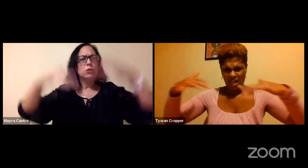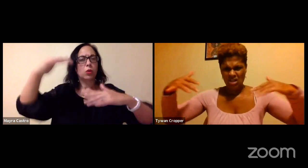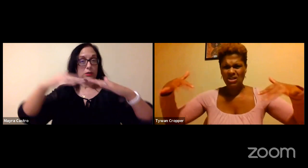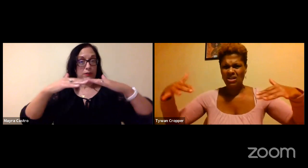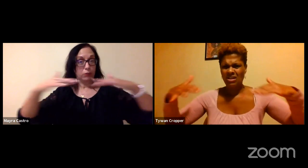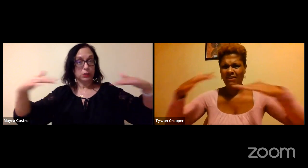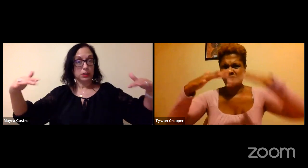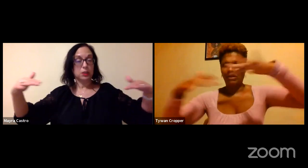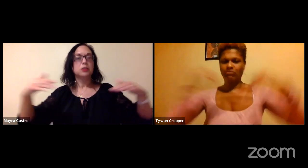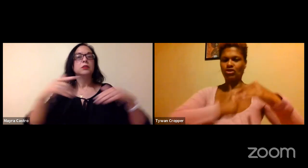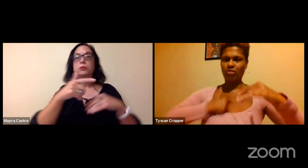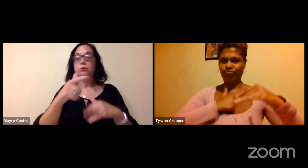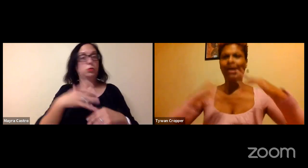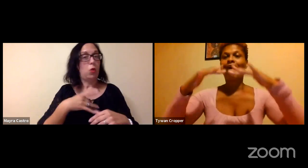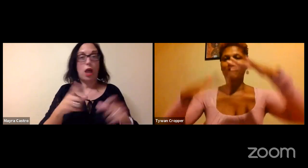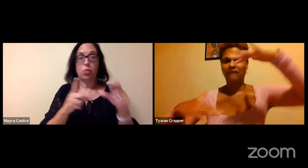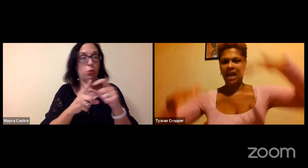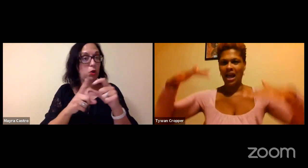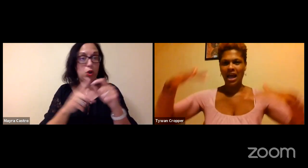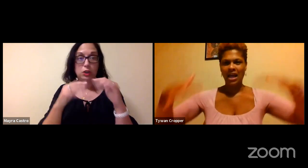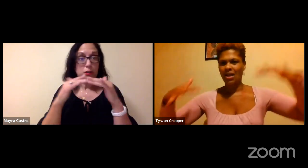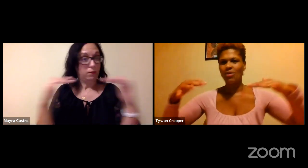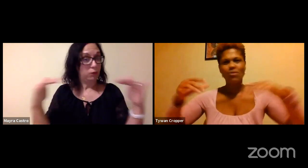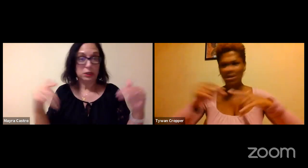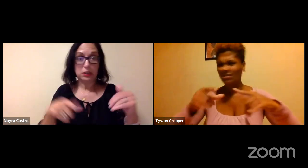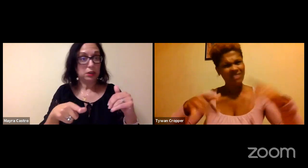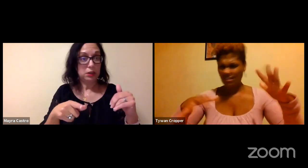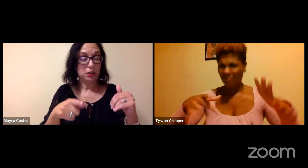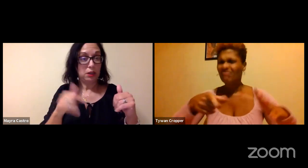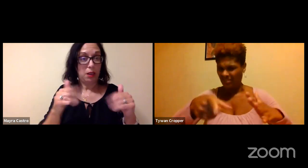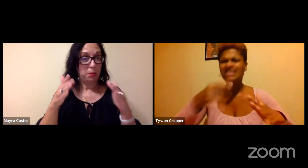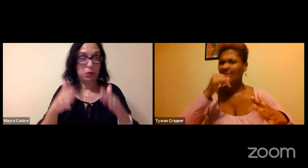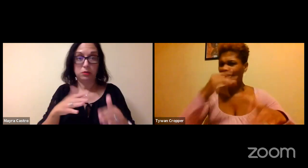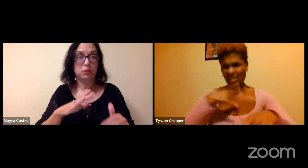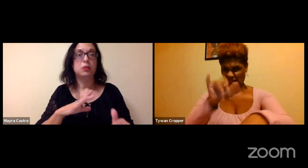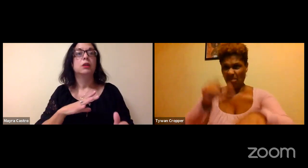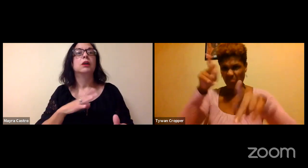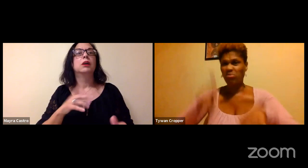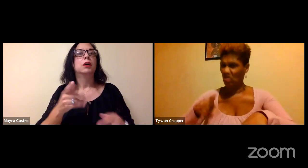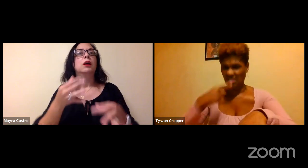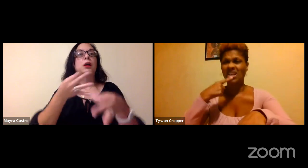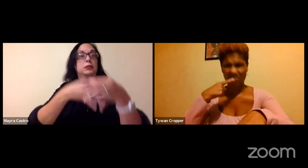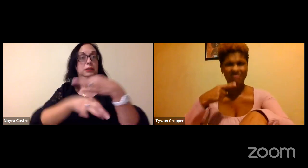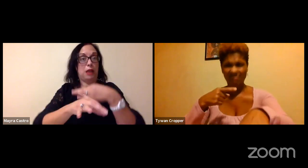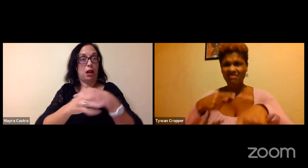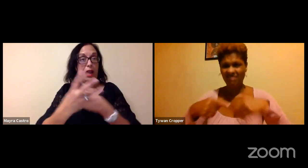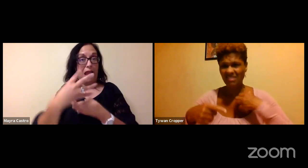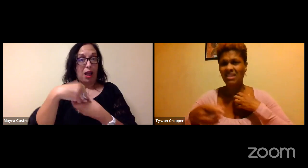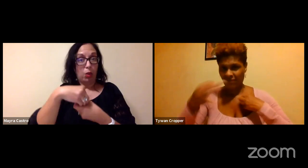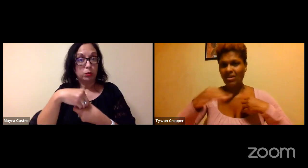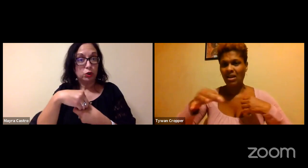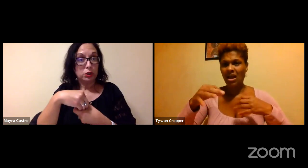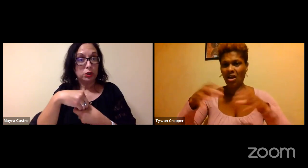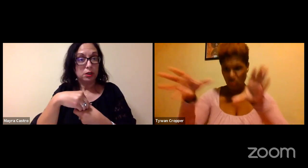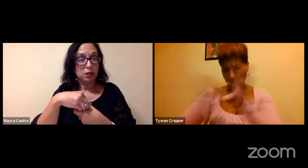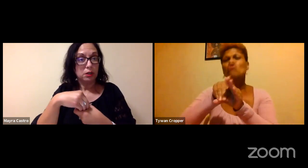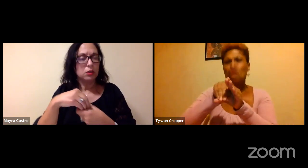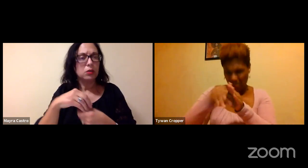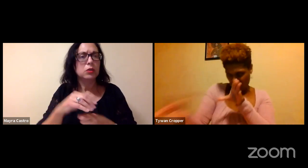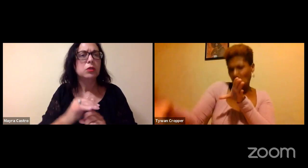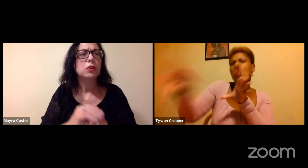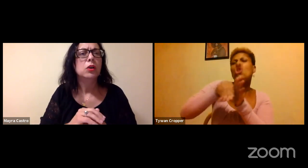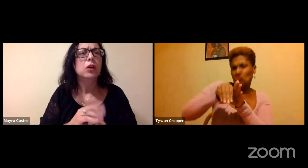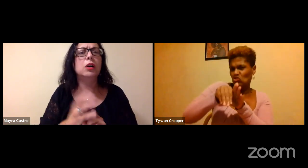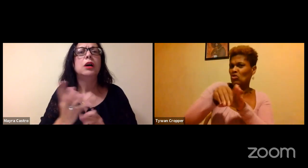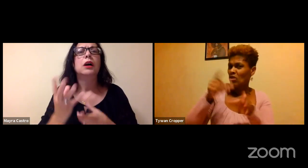quota? Yes, diversity. So you're saying, Patrick, that you're not loving the word diversity.